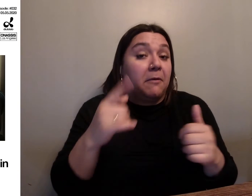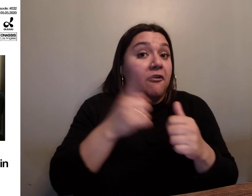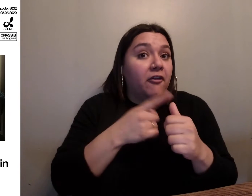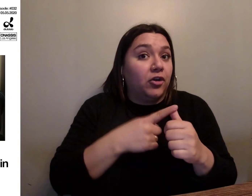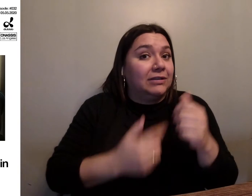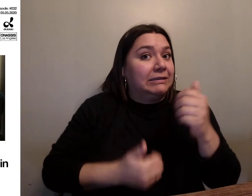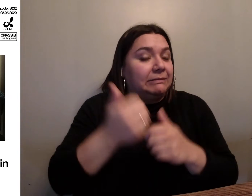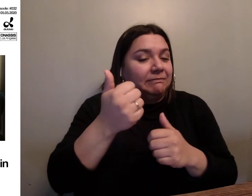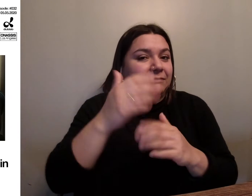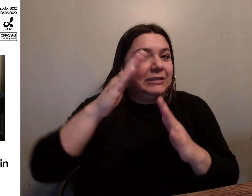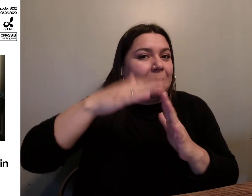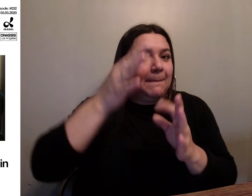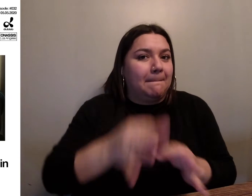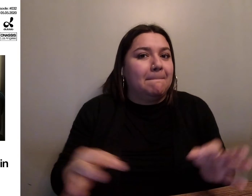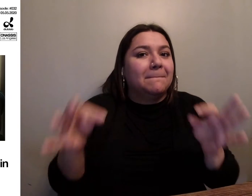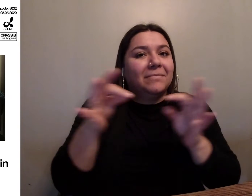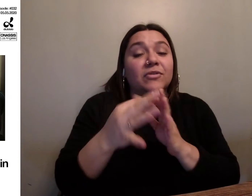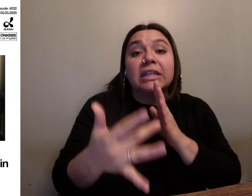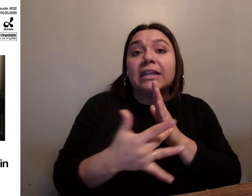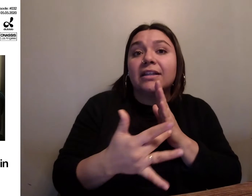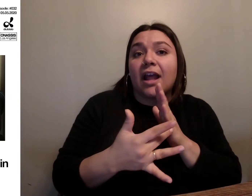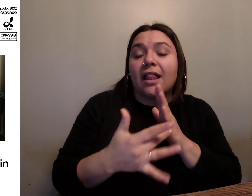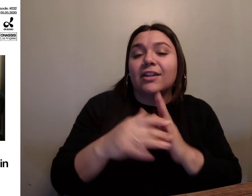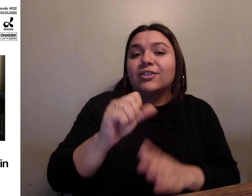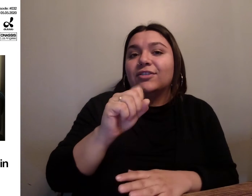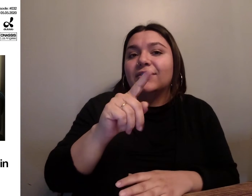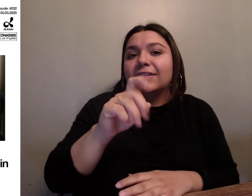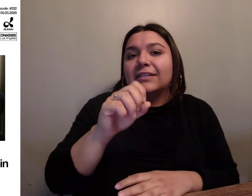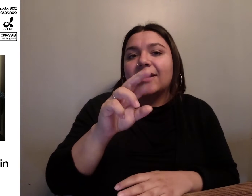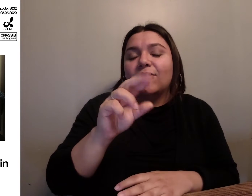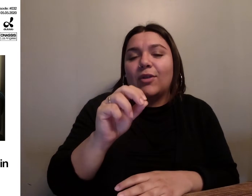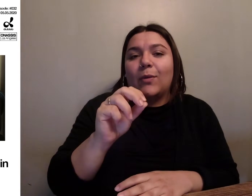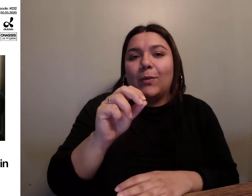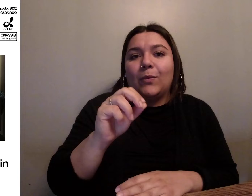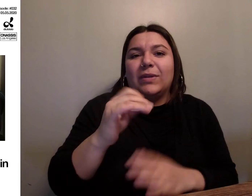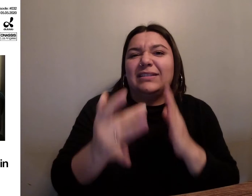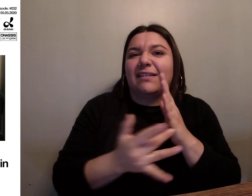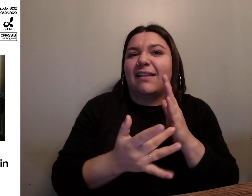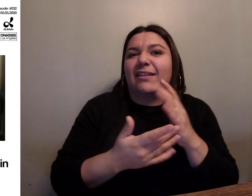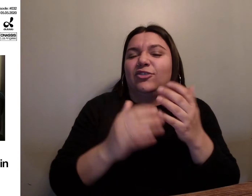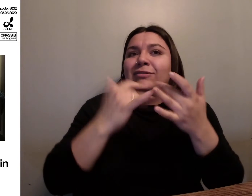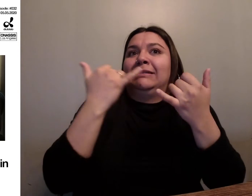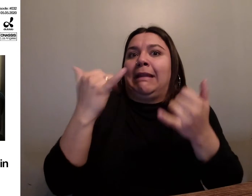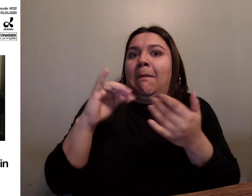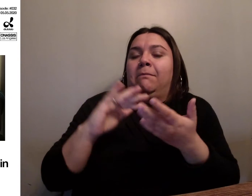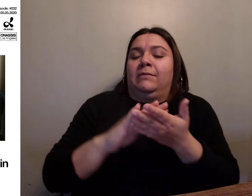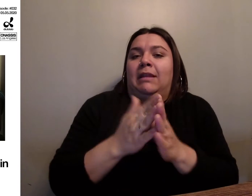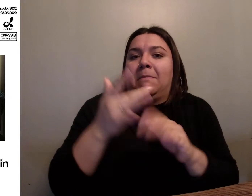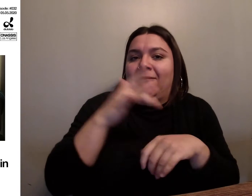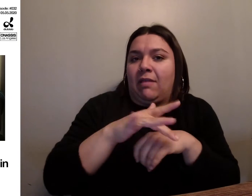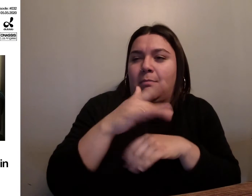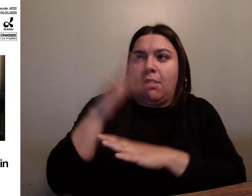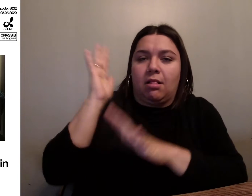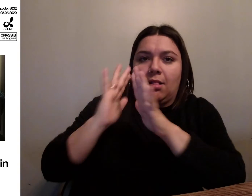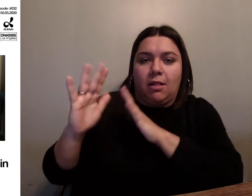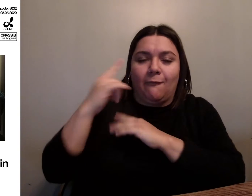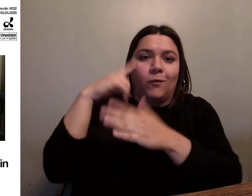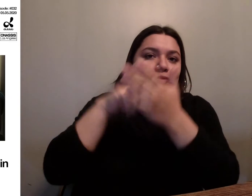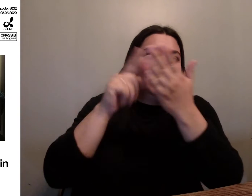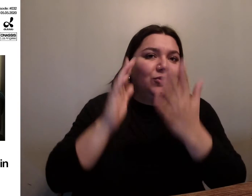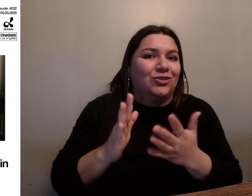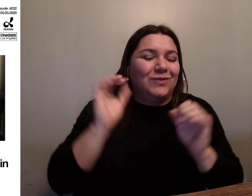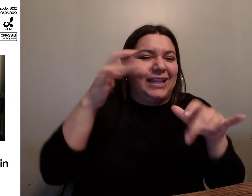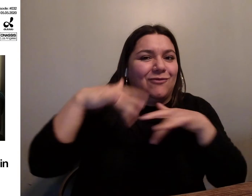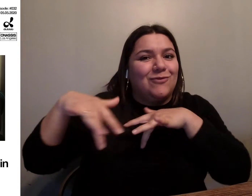was just becoming available to researchers to record in the field. So